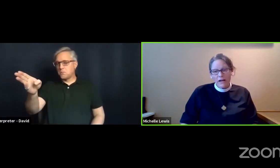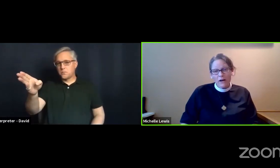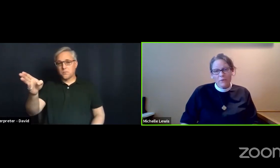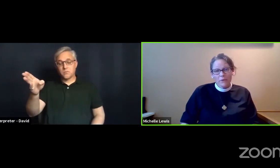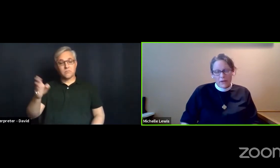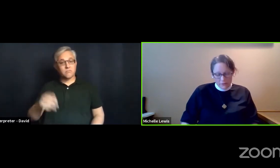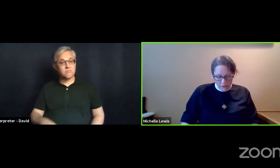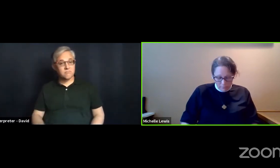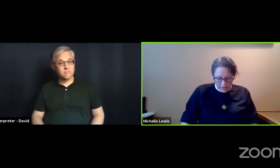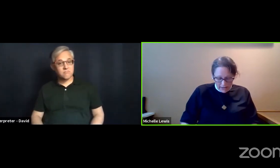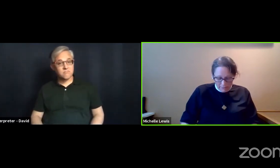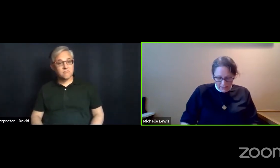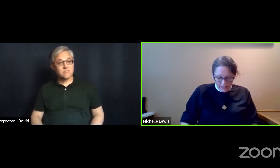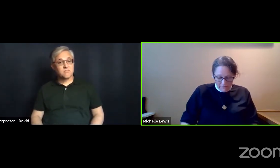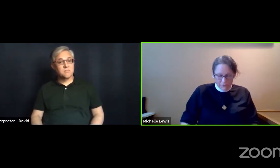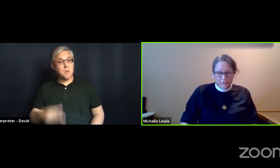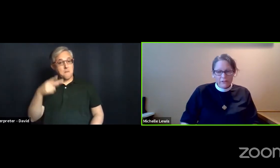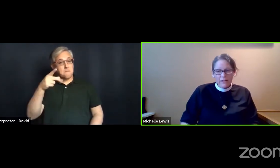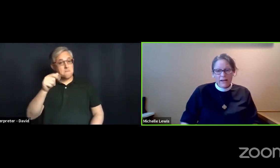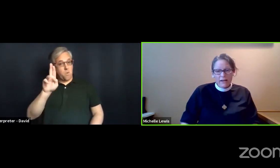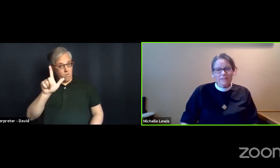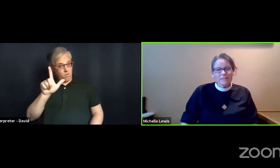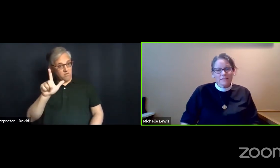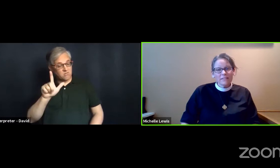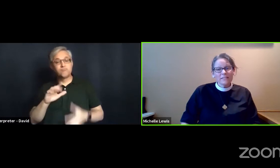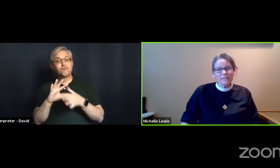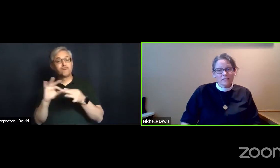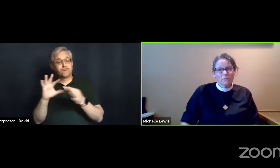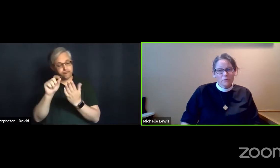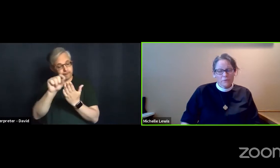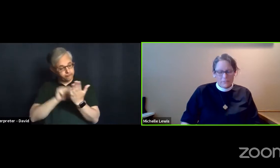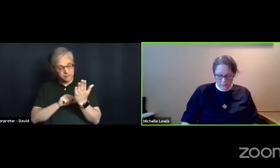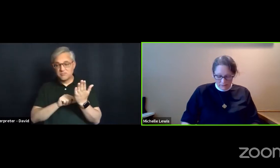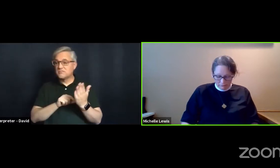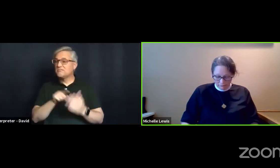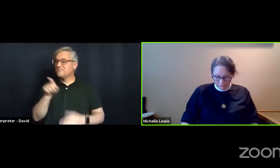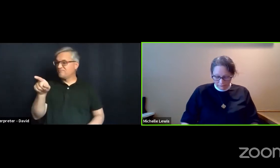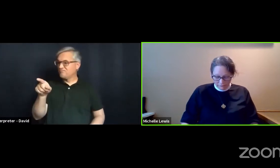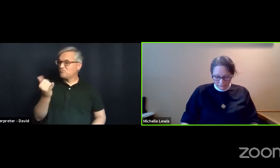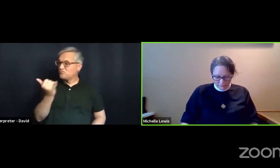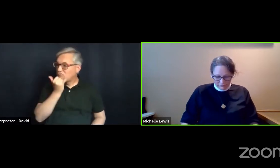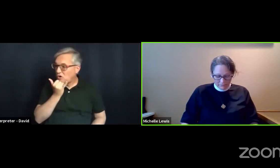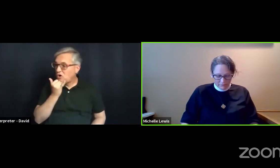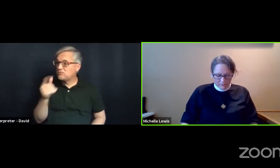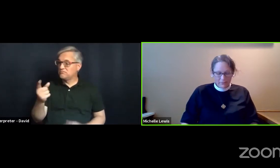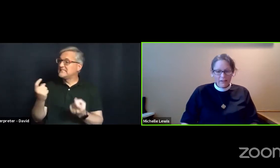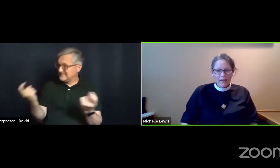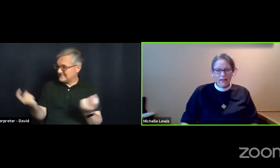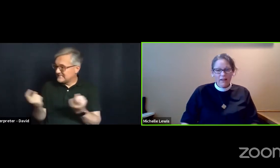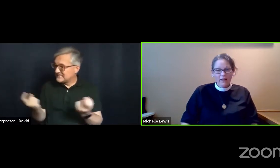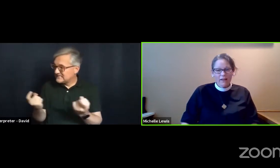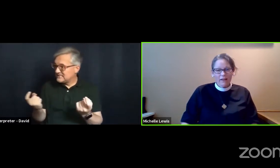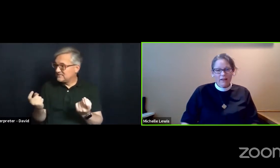calls out their bad behavior and the sins of the community.